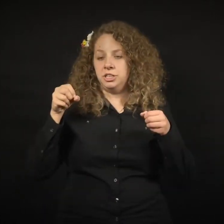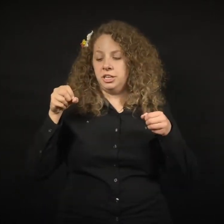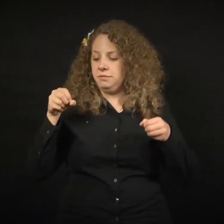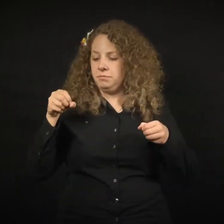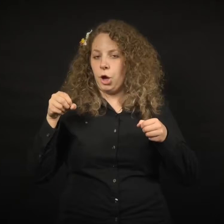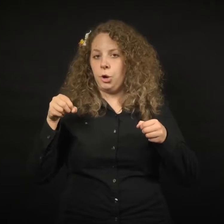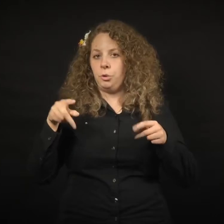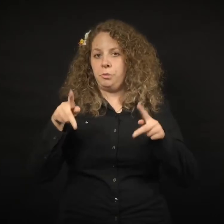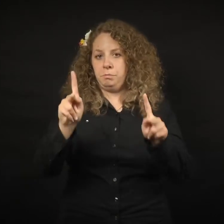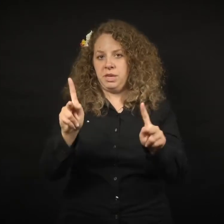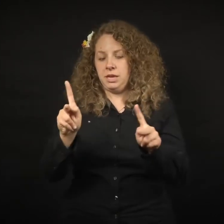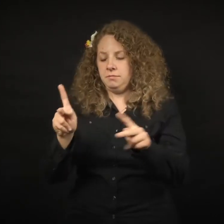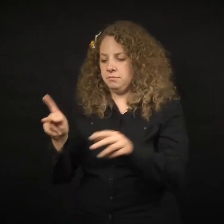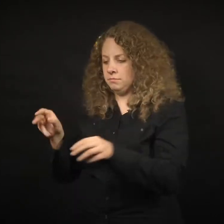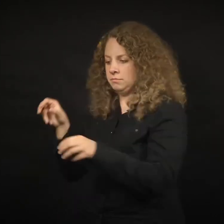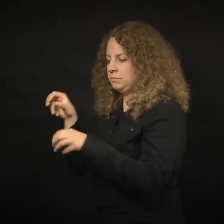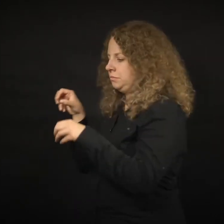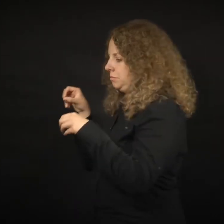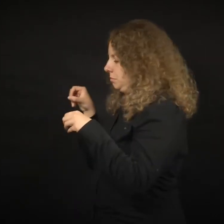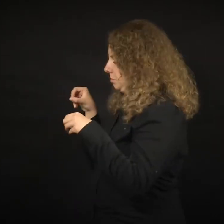Opportunity. O-P.